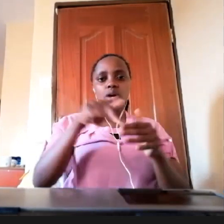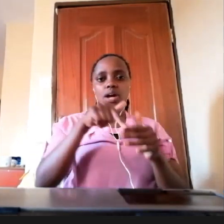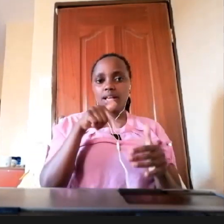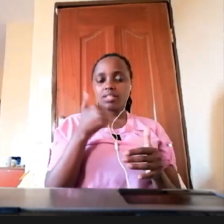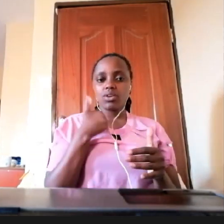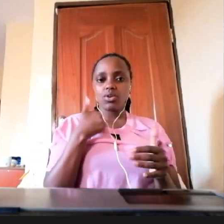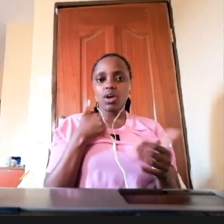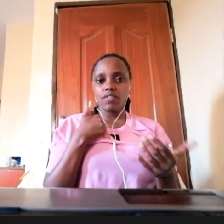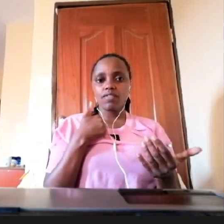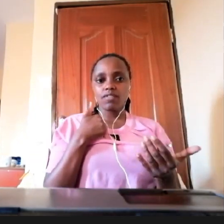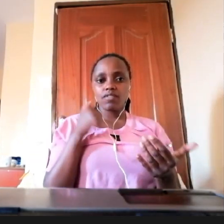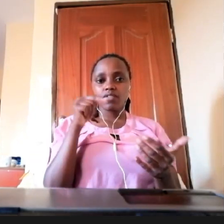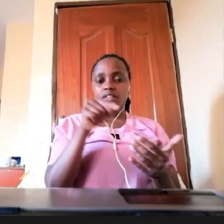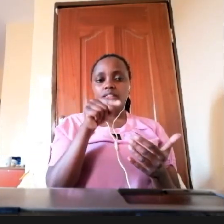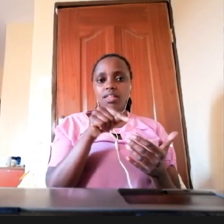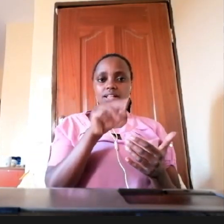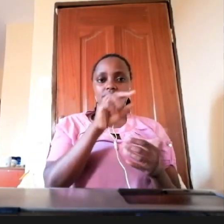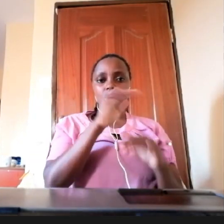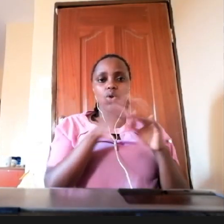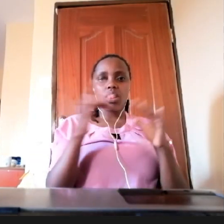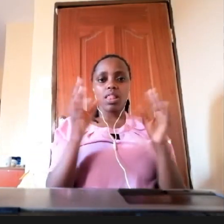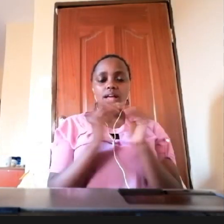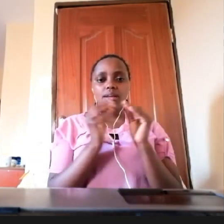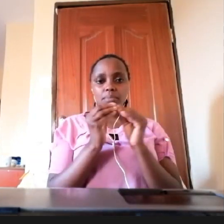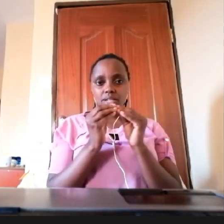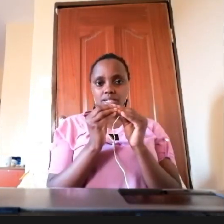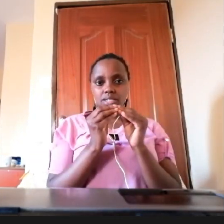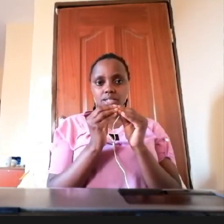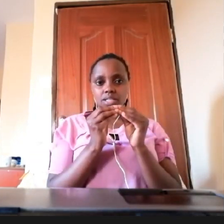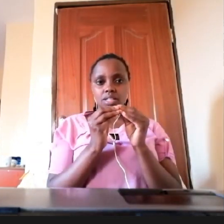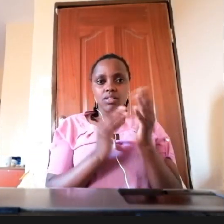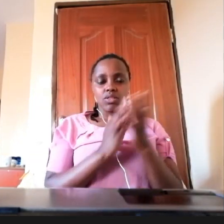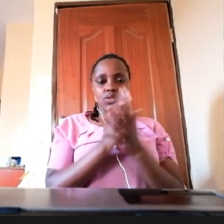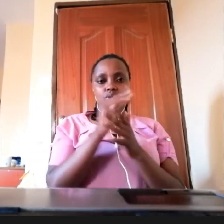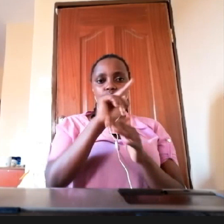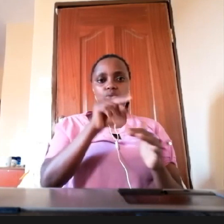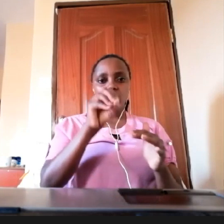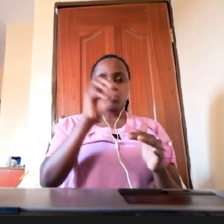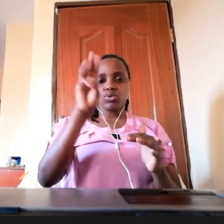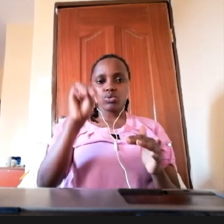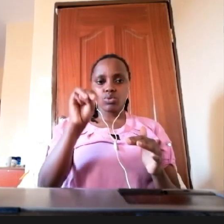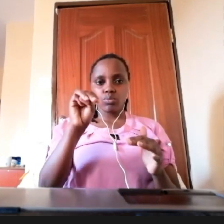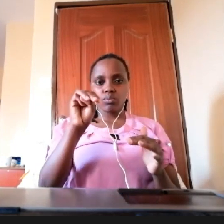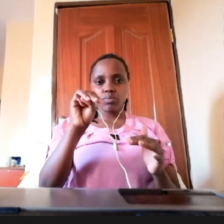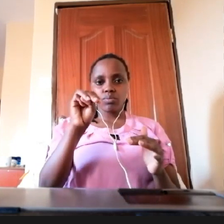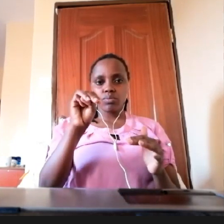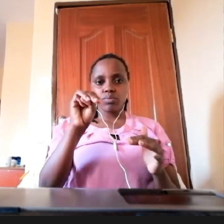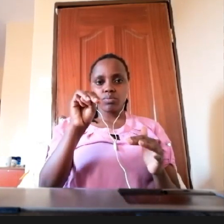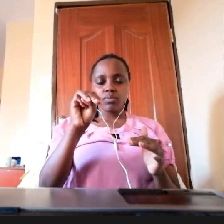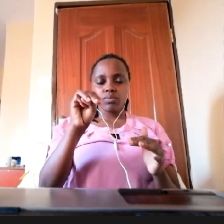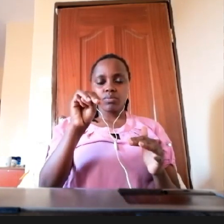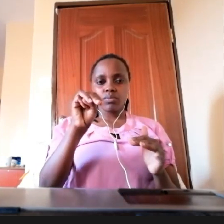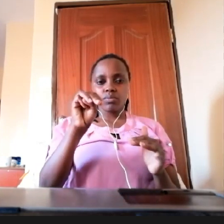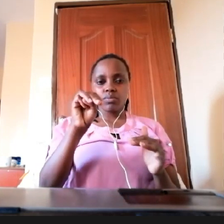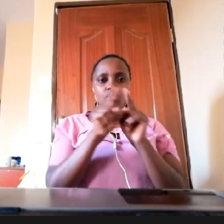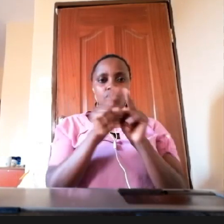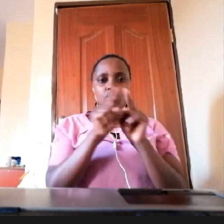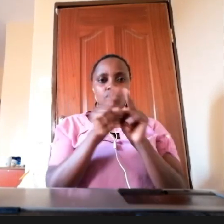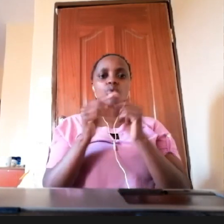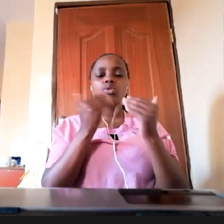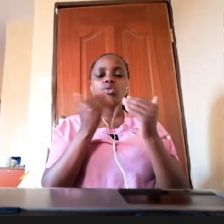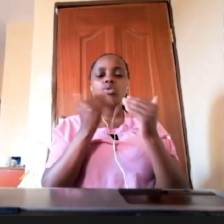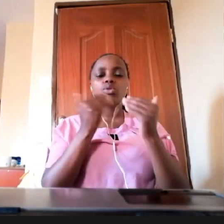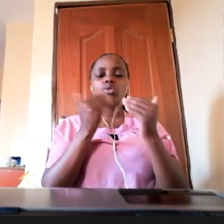this webinar via Zoom. I also would like to thank members